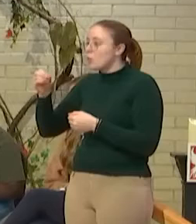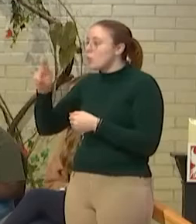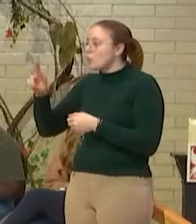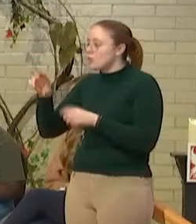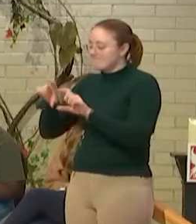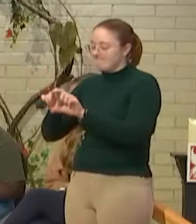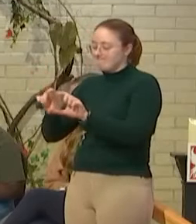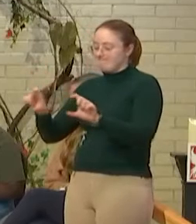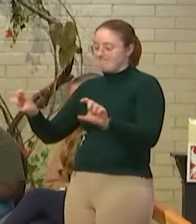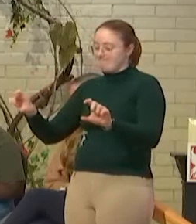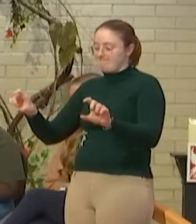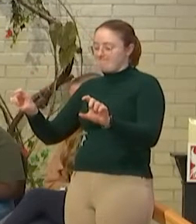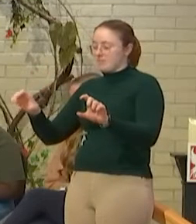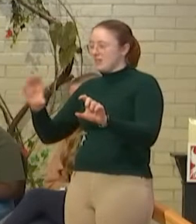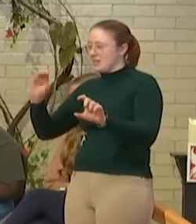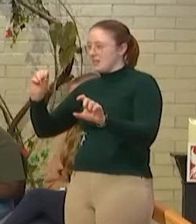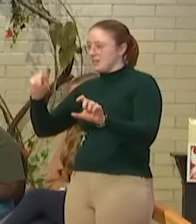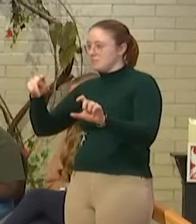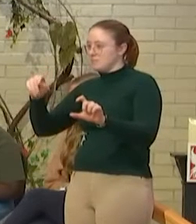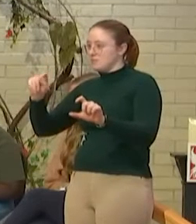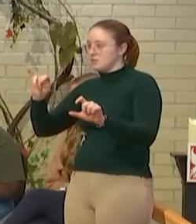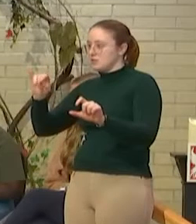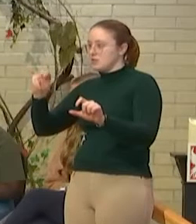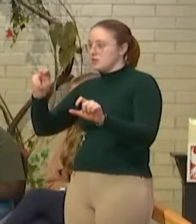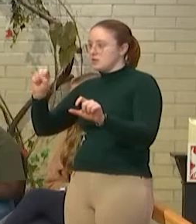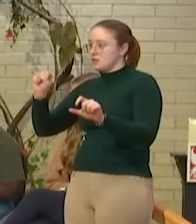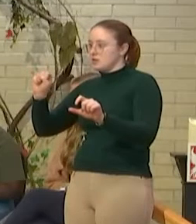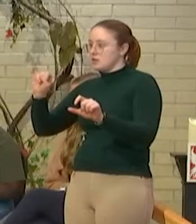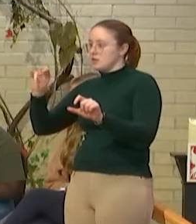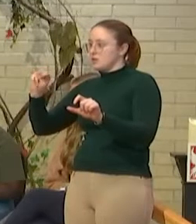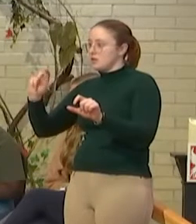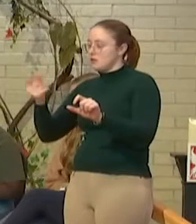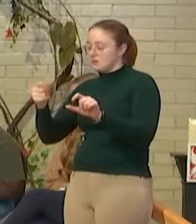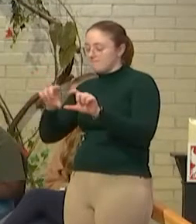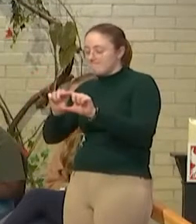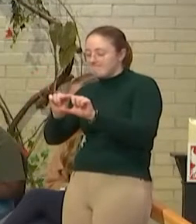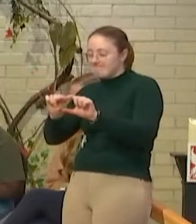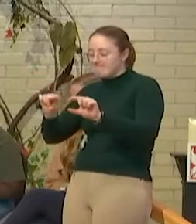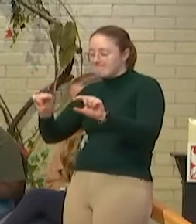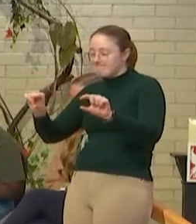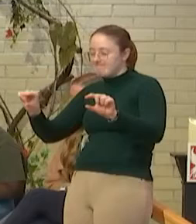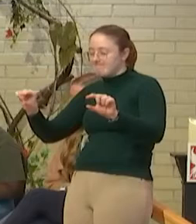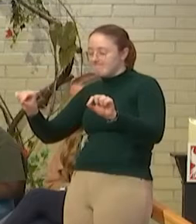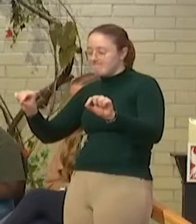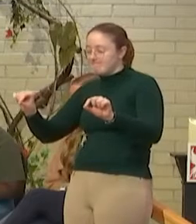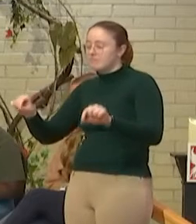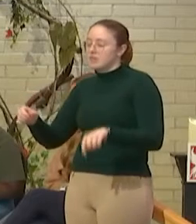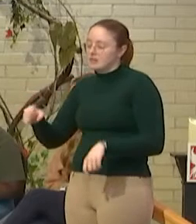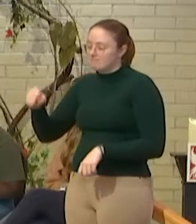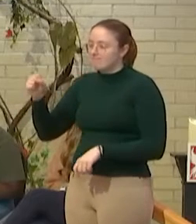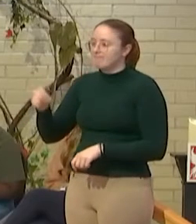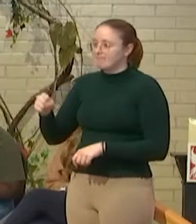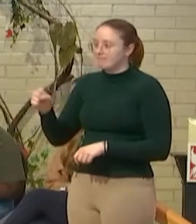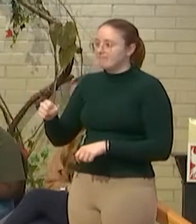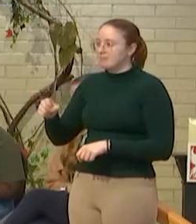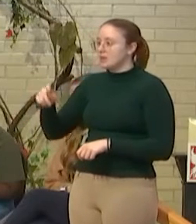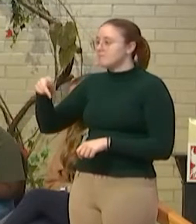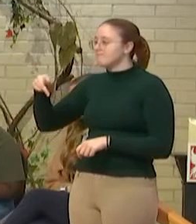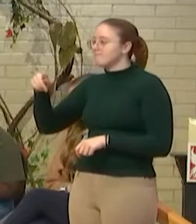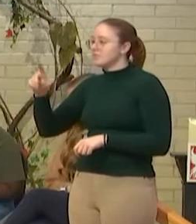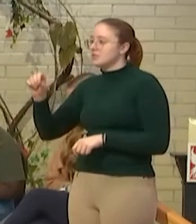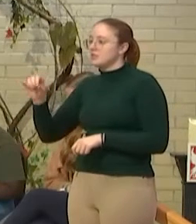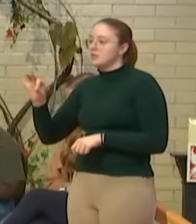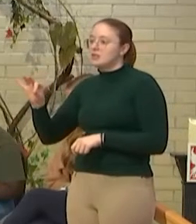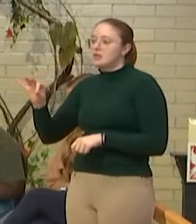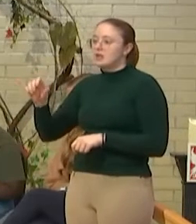video in Moodle, likely that was me. So anything technology related, apps, PDFs, what have